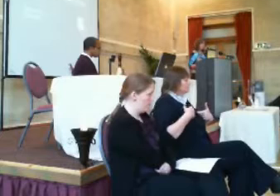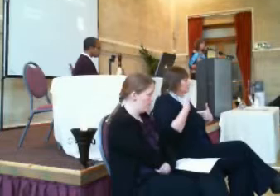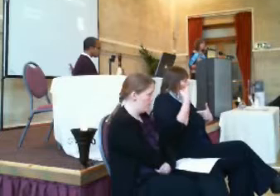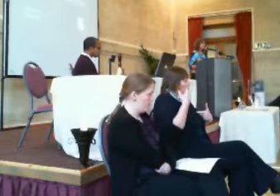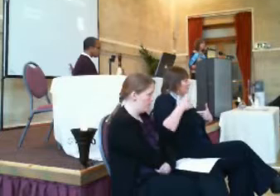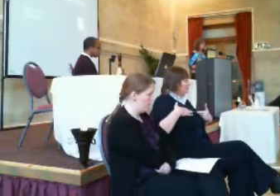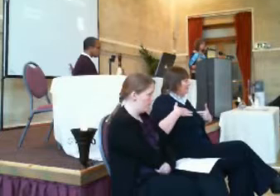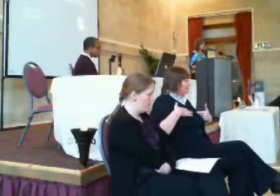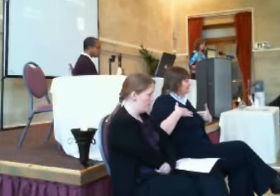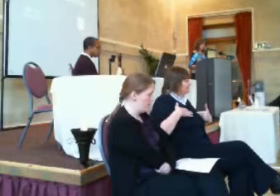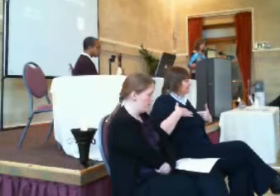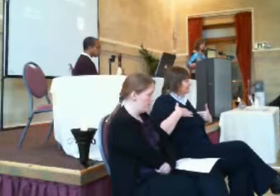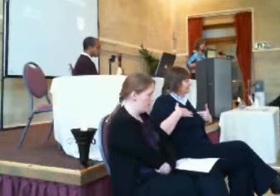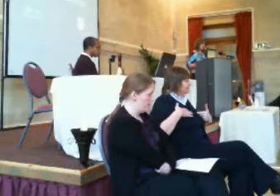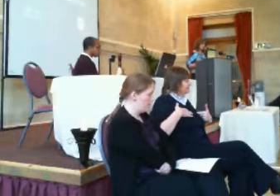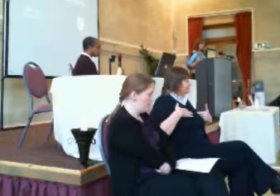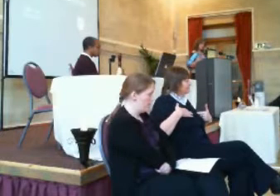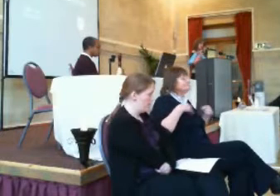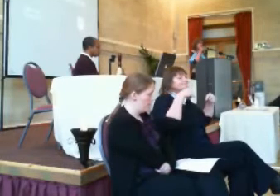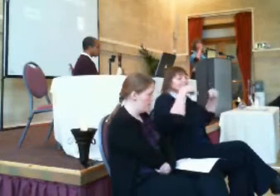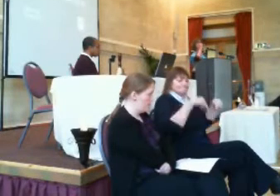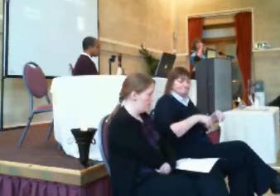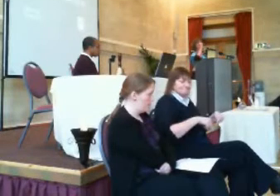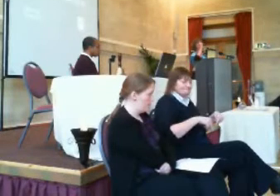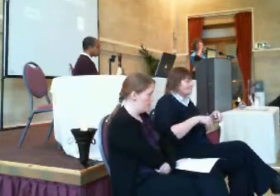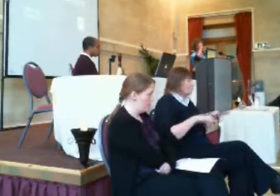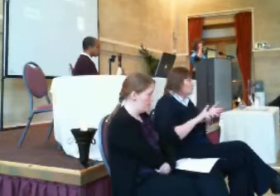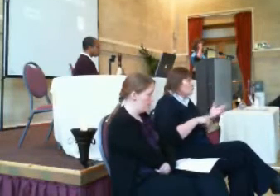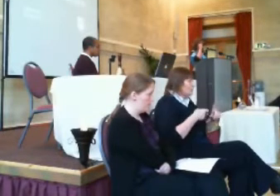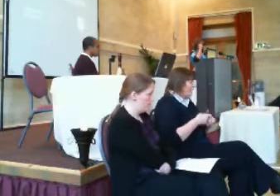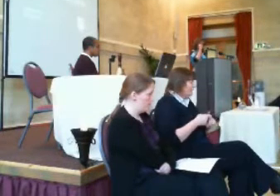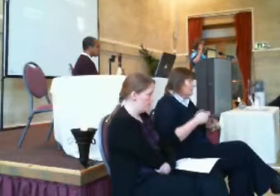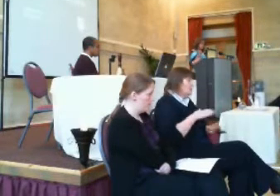I'm not in that situation now, here in the UK.